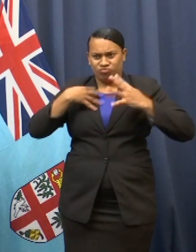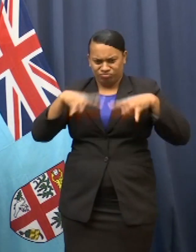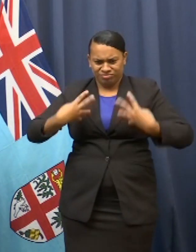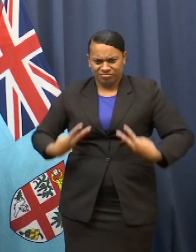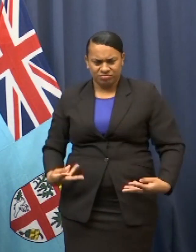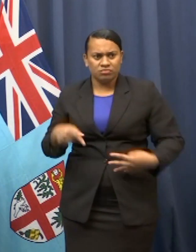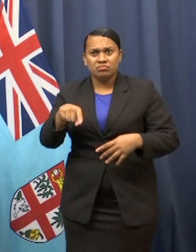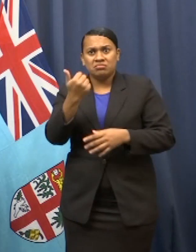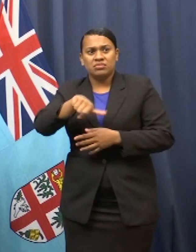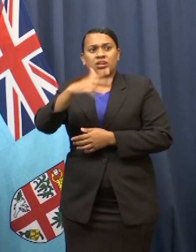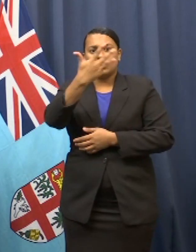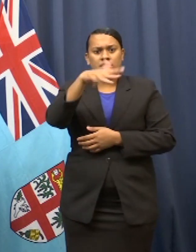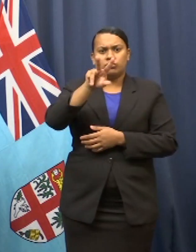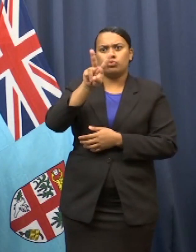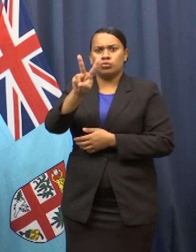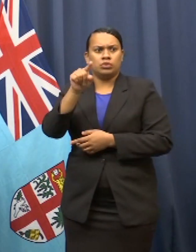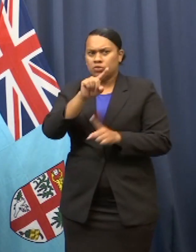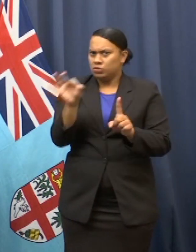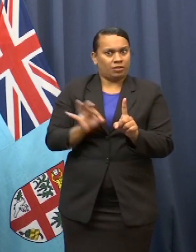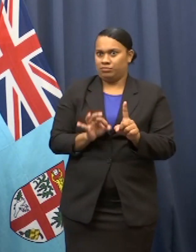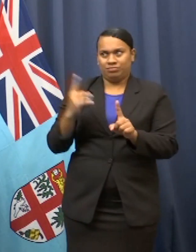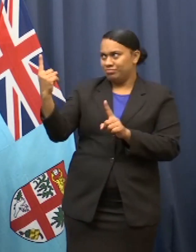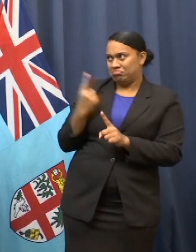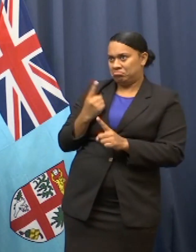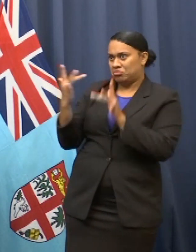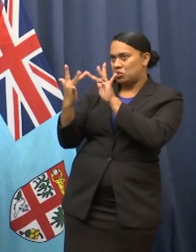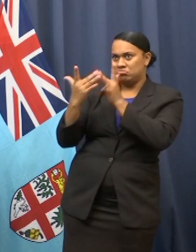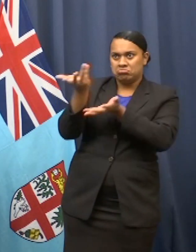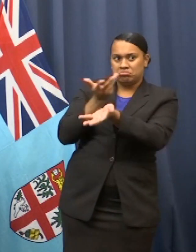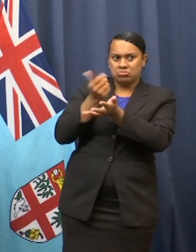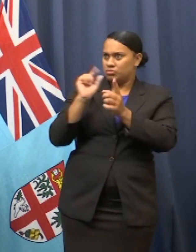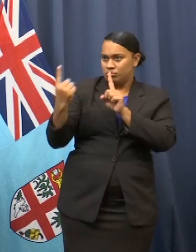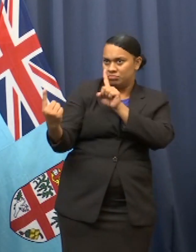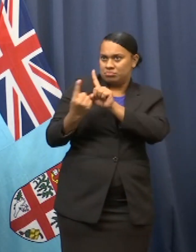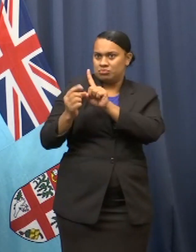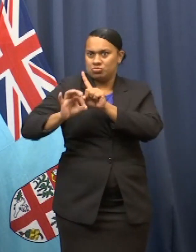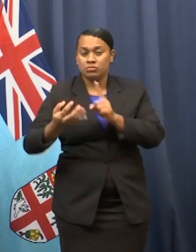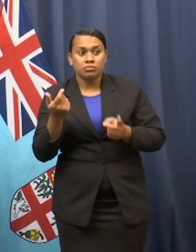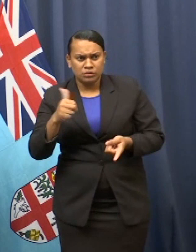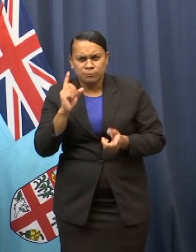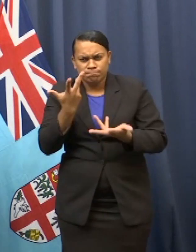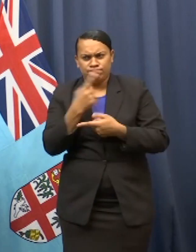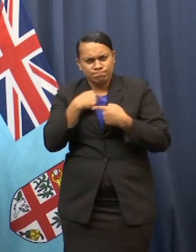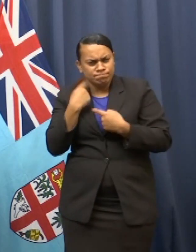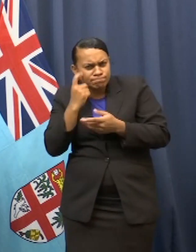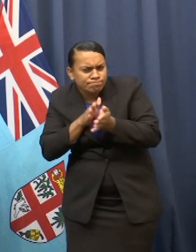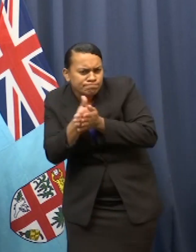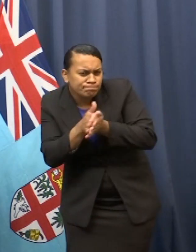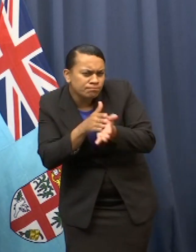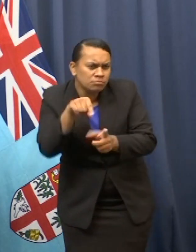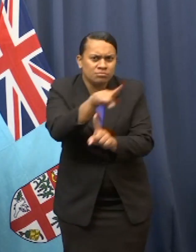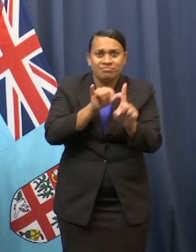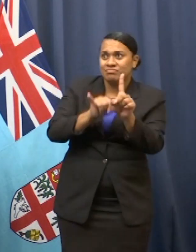come forward, despite repeated attempts to contact them. While some may have left the country, it is